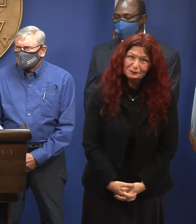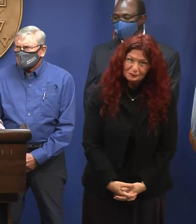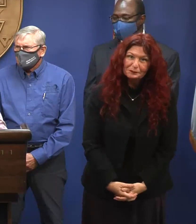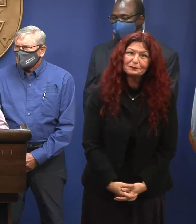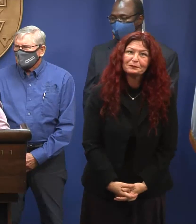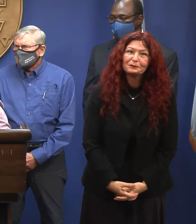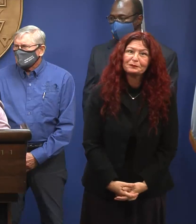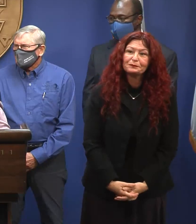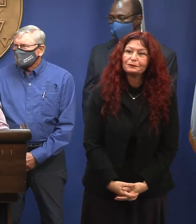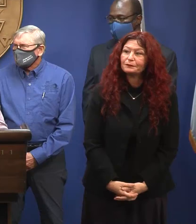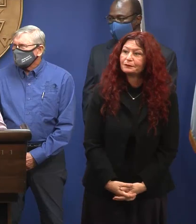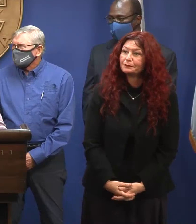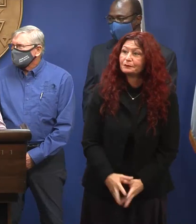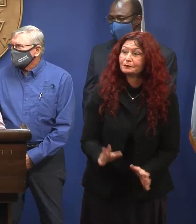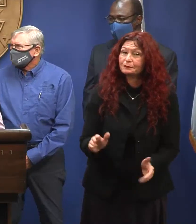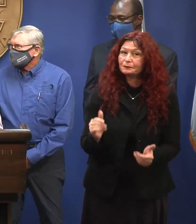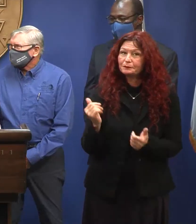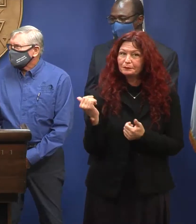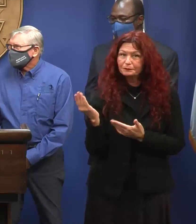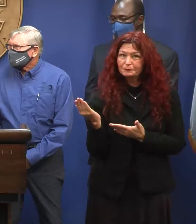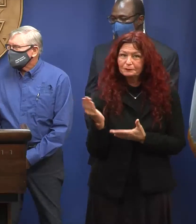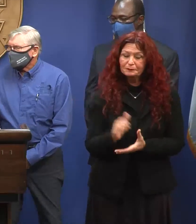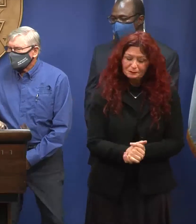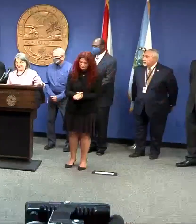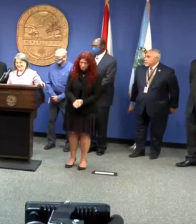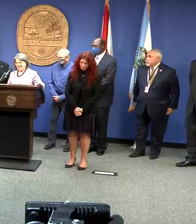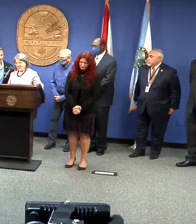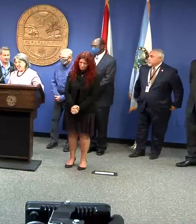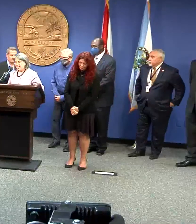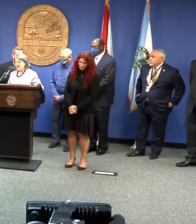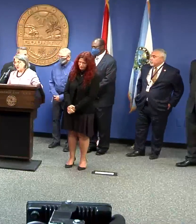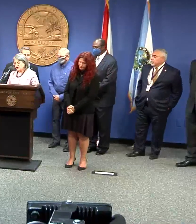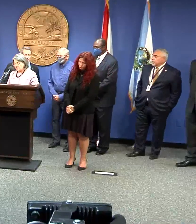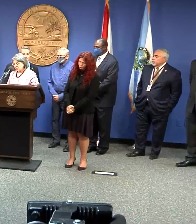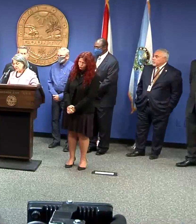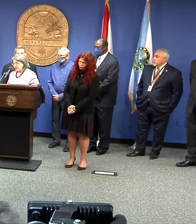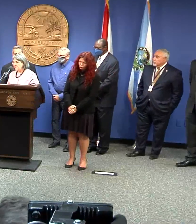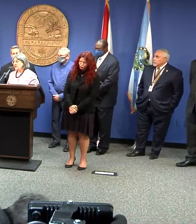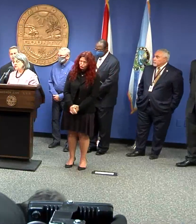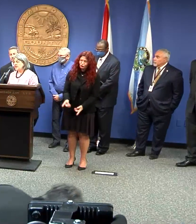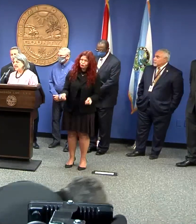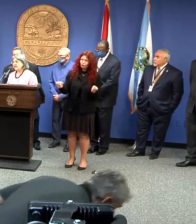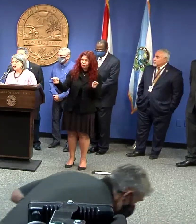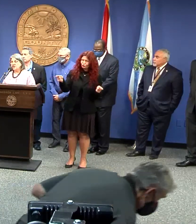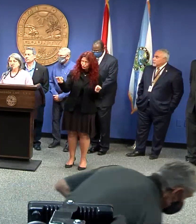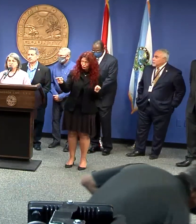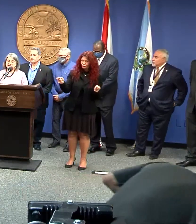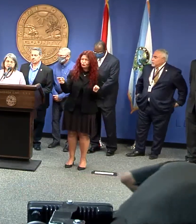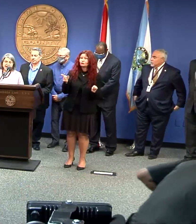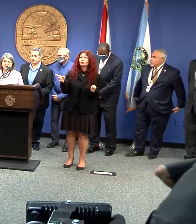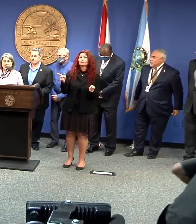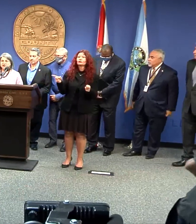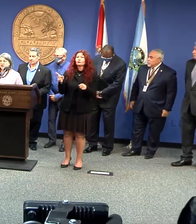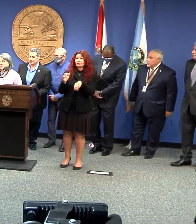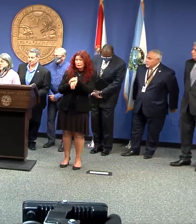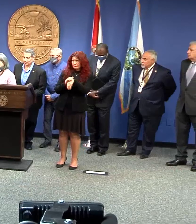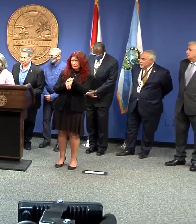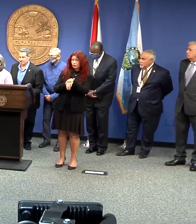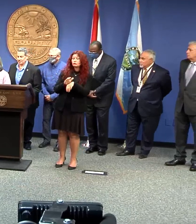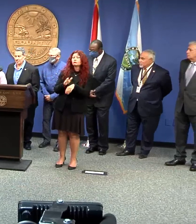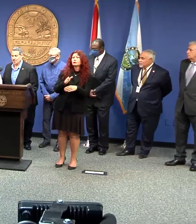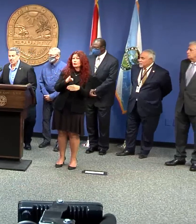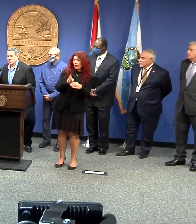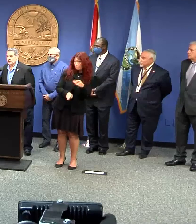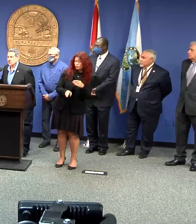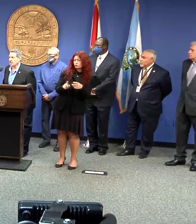I'm going to turn to you, and then we'll speak in Spanish. And now to the chairman to speak in English, and I'll speak in Spanish after his